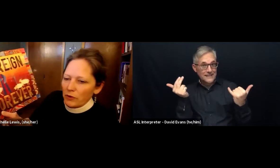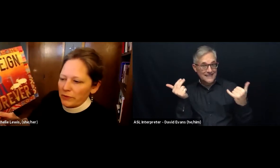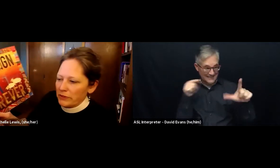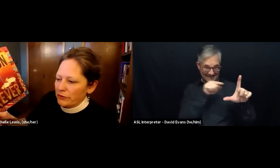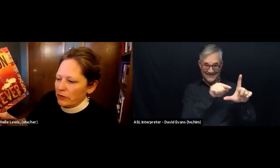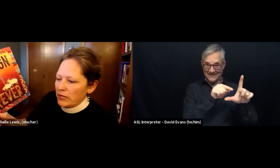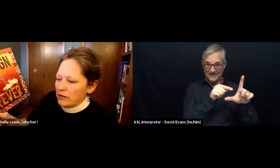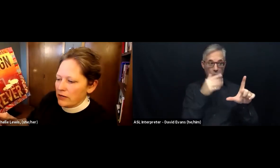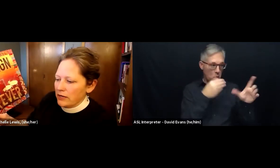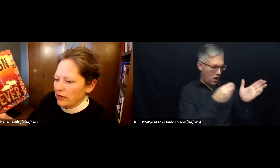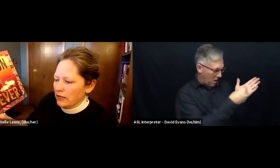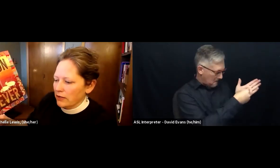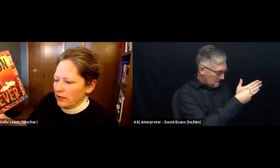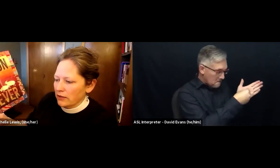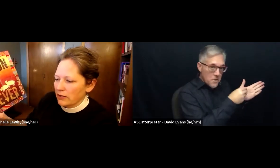And we'll open the door